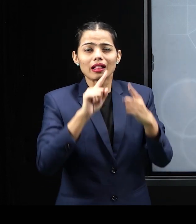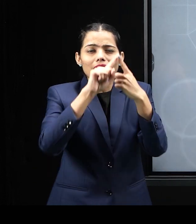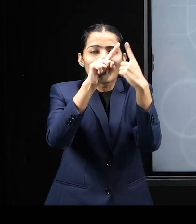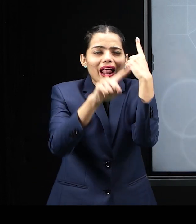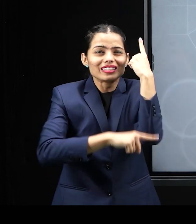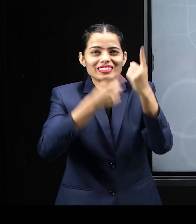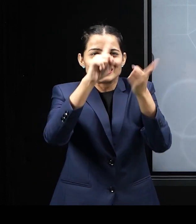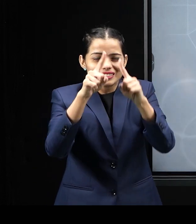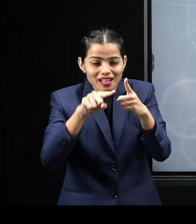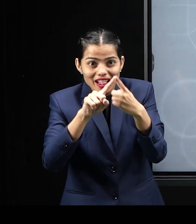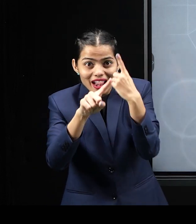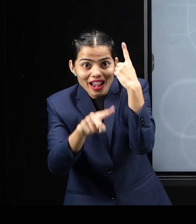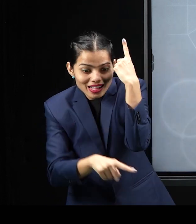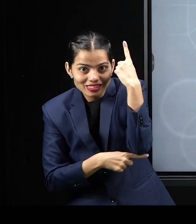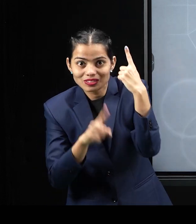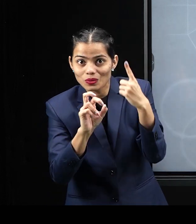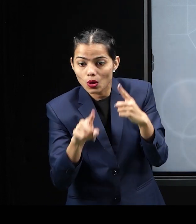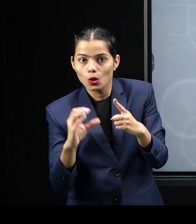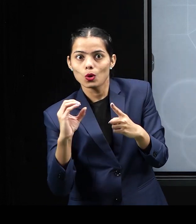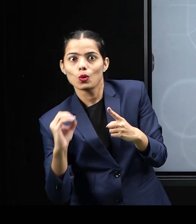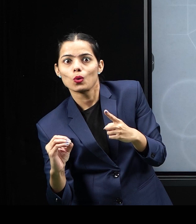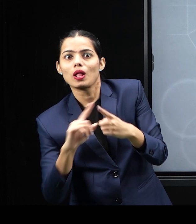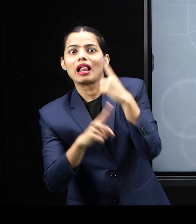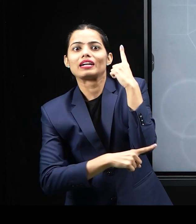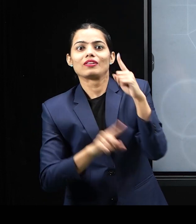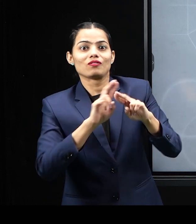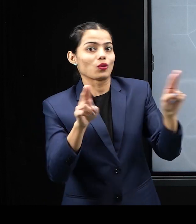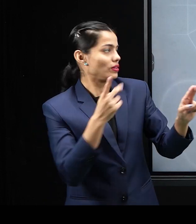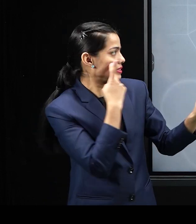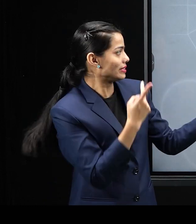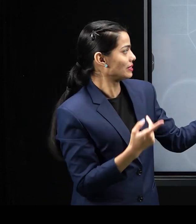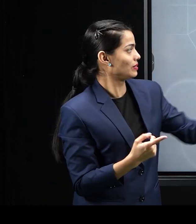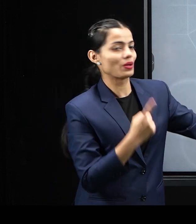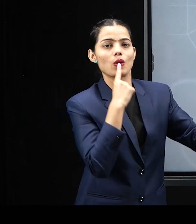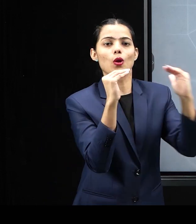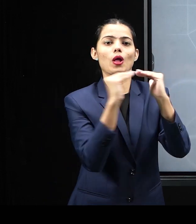The remainder is 108 is not equal to 0.